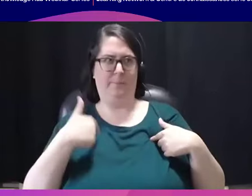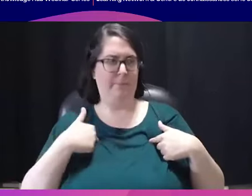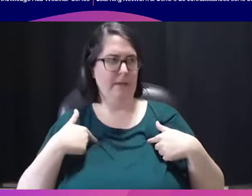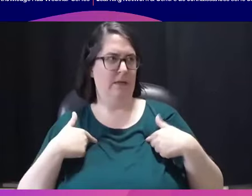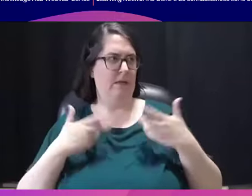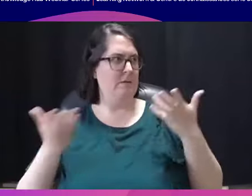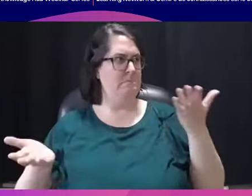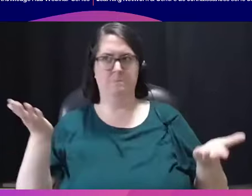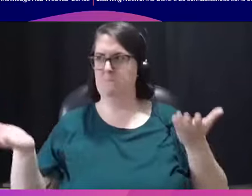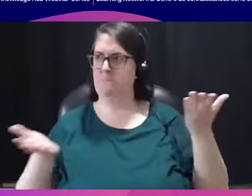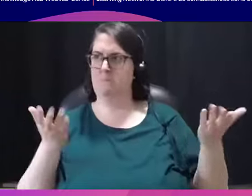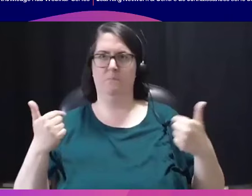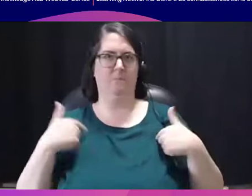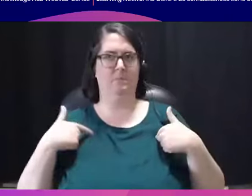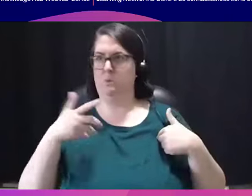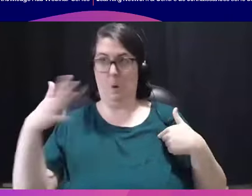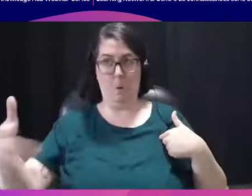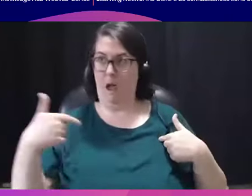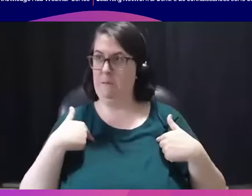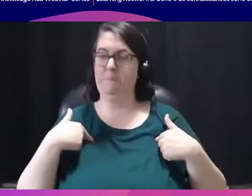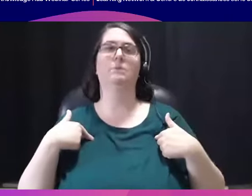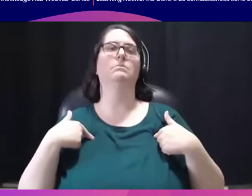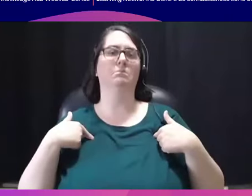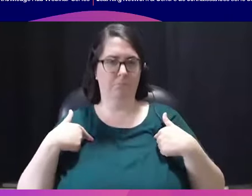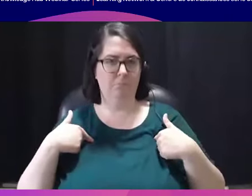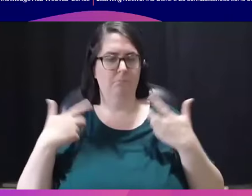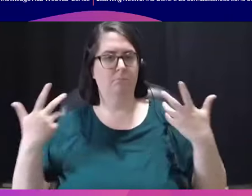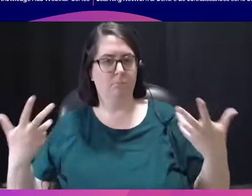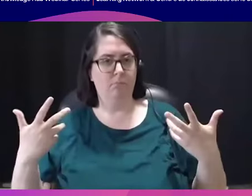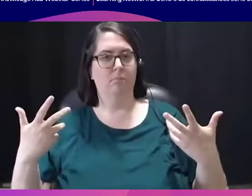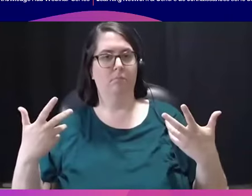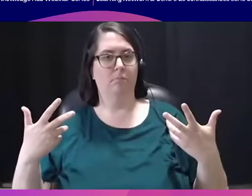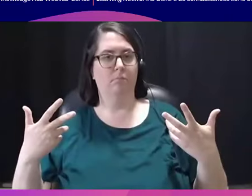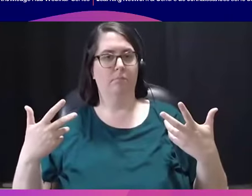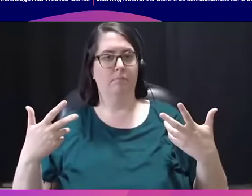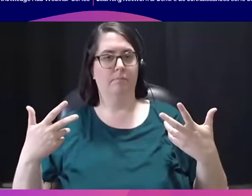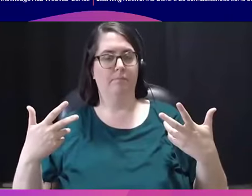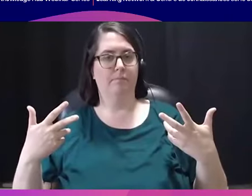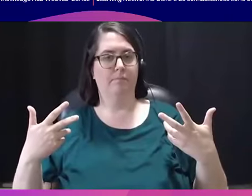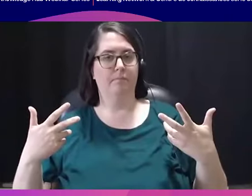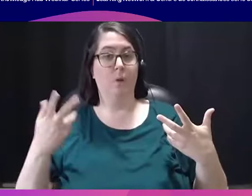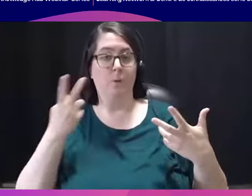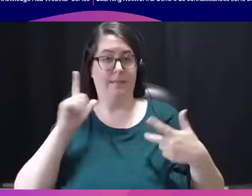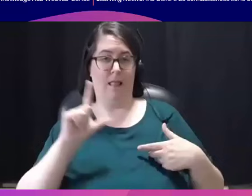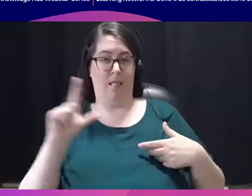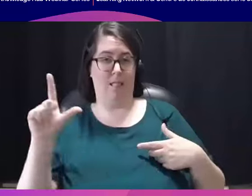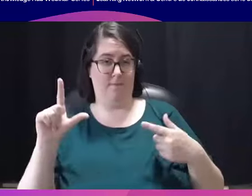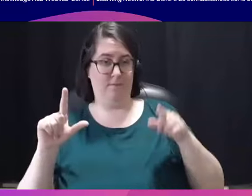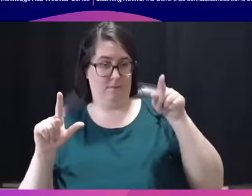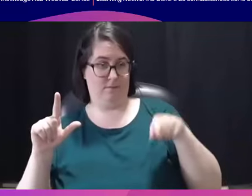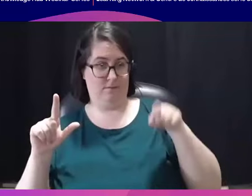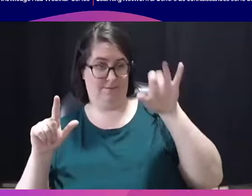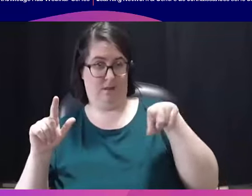and they see themselves as unwanted by women in this hierarchy. And so we can see that as the left-hand side of this